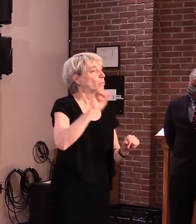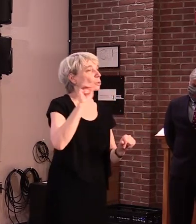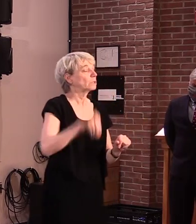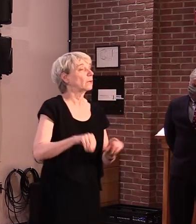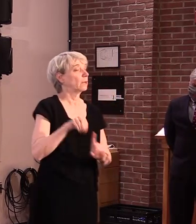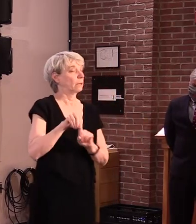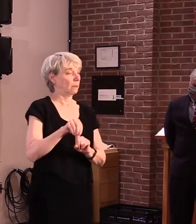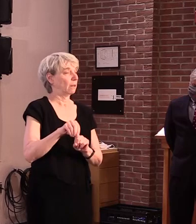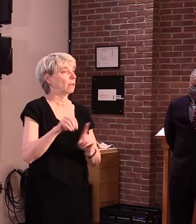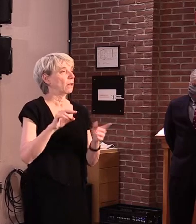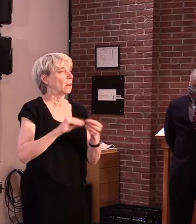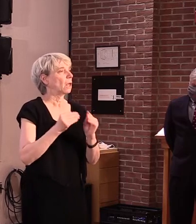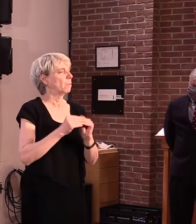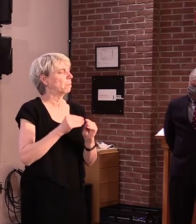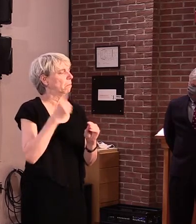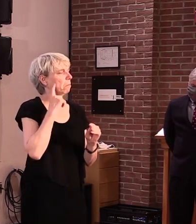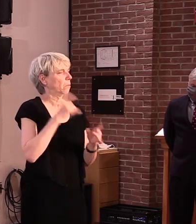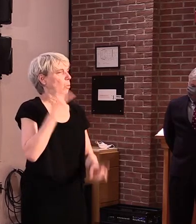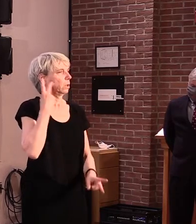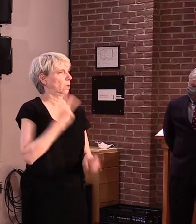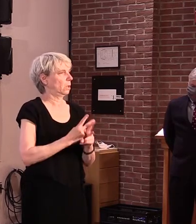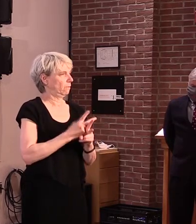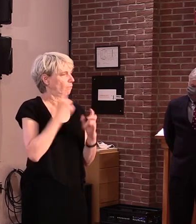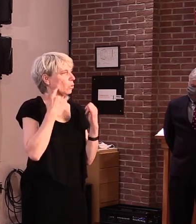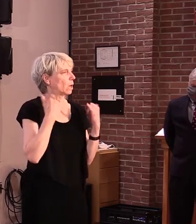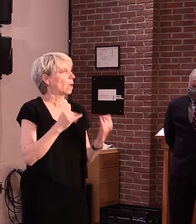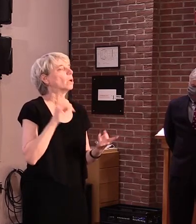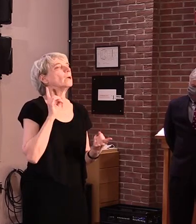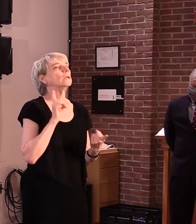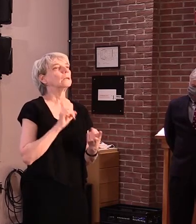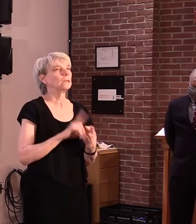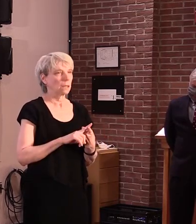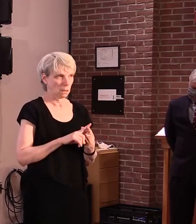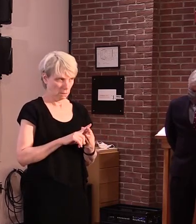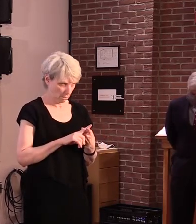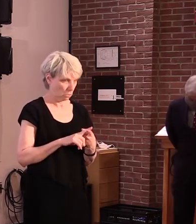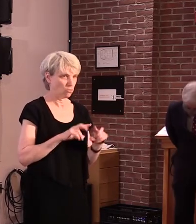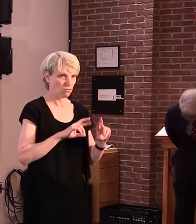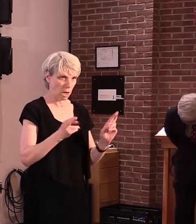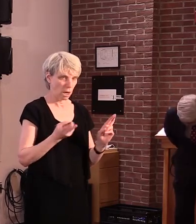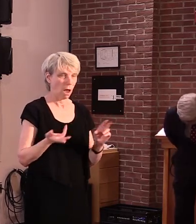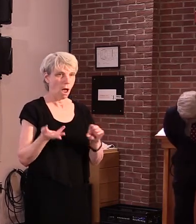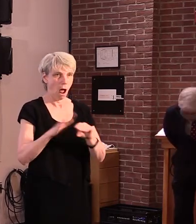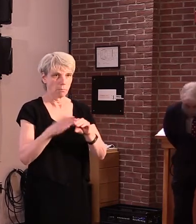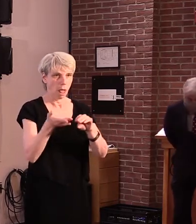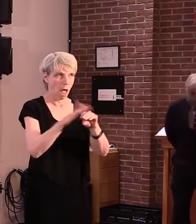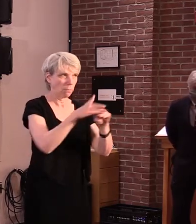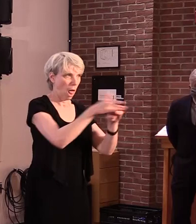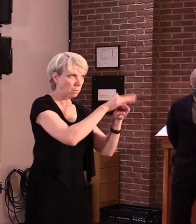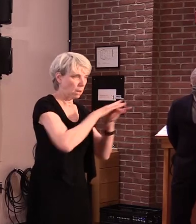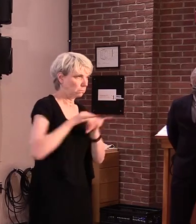going to stay until we grow that number as well. So we'll have to live with both.